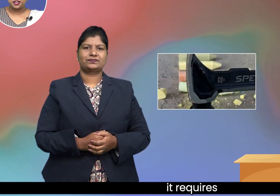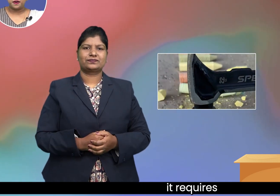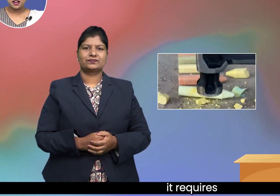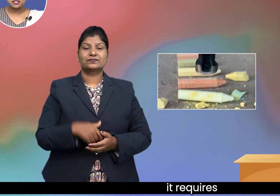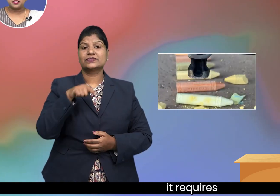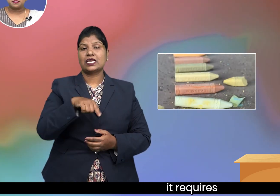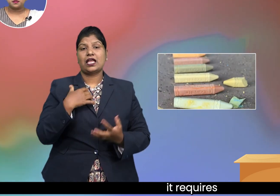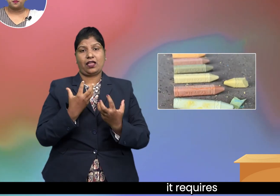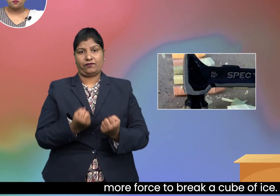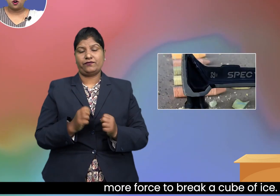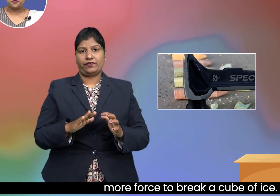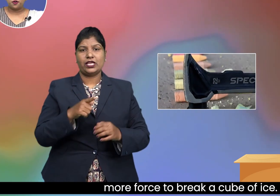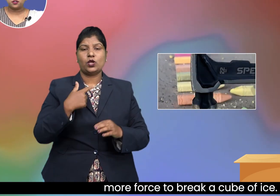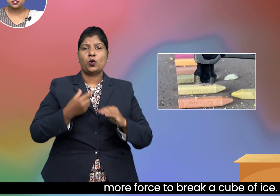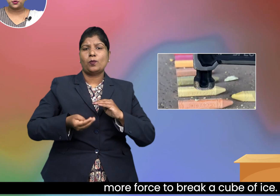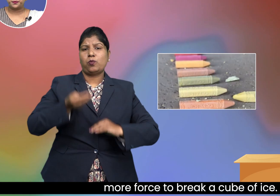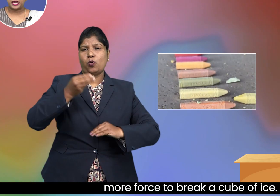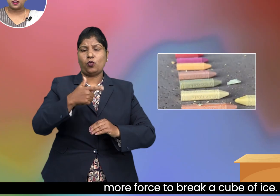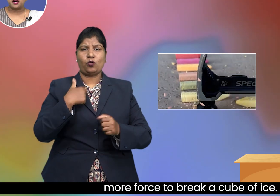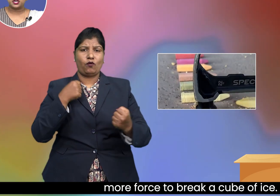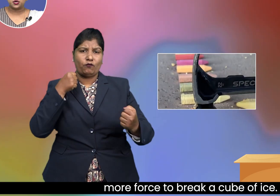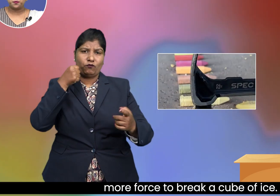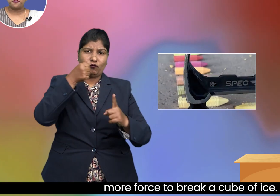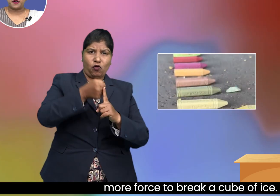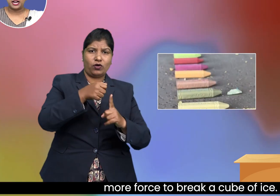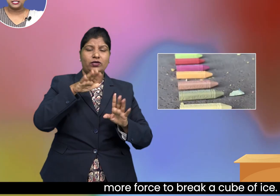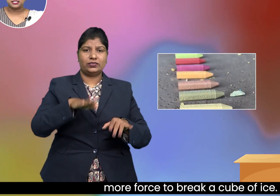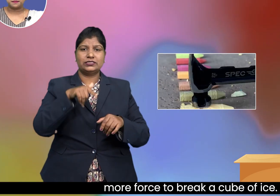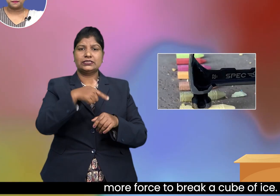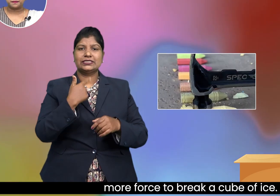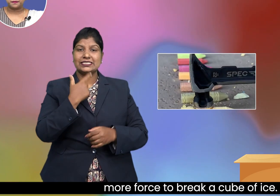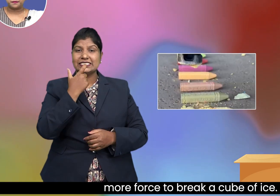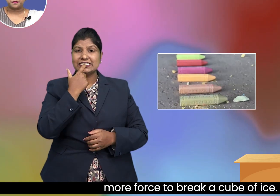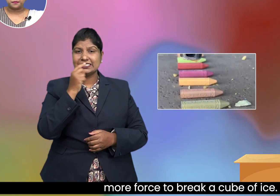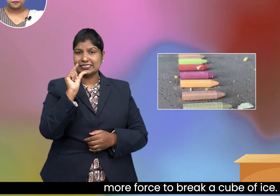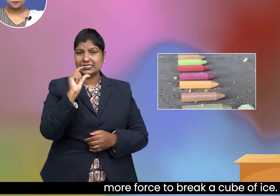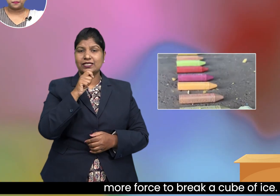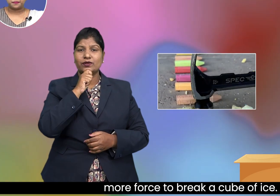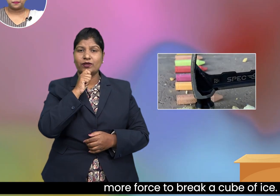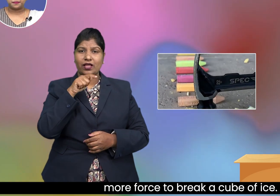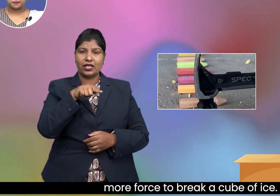It requires more force to break a cube of ice.